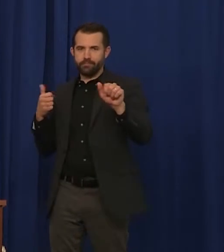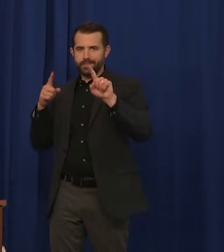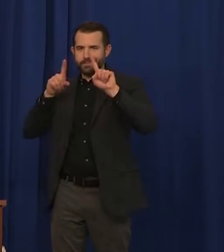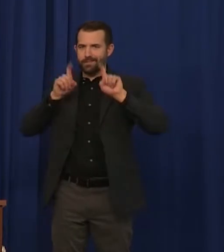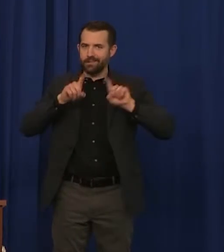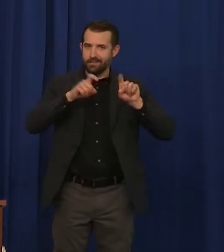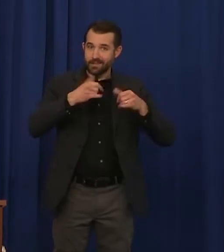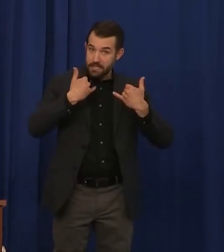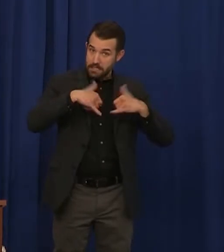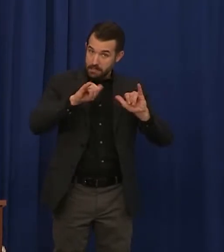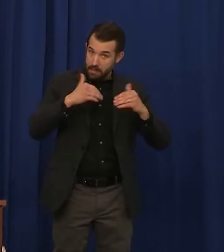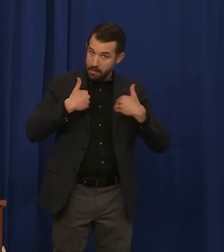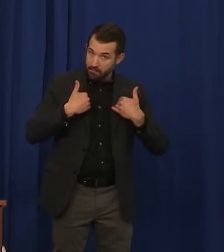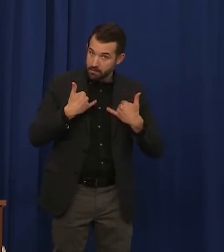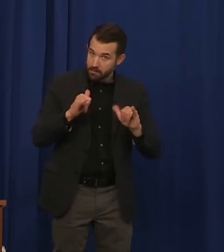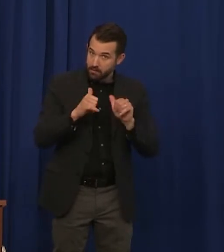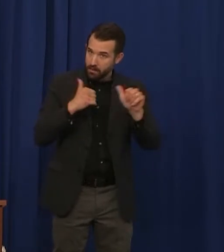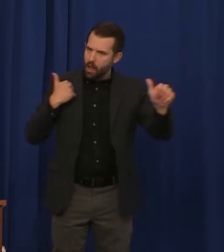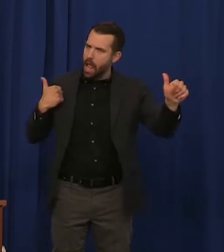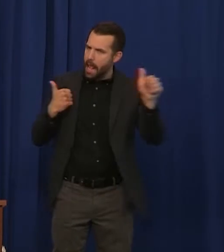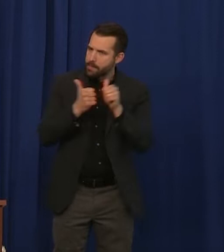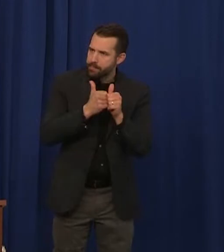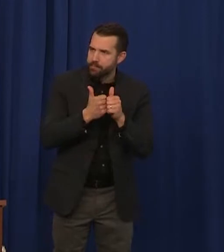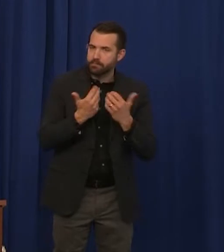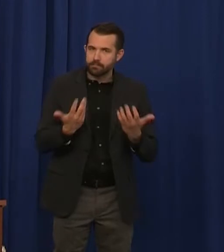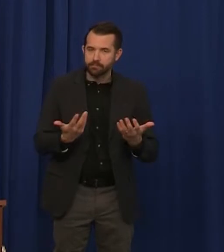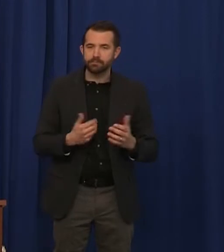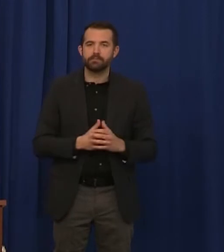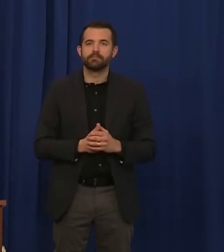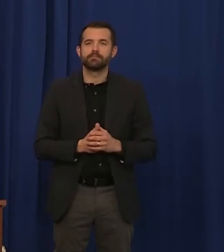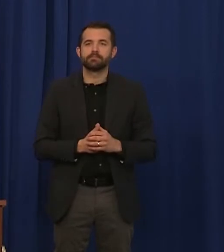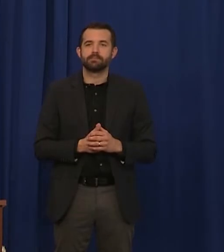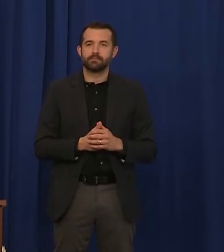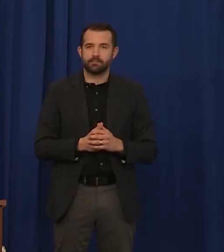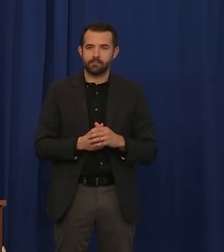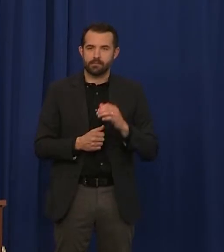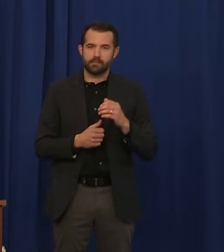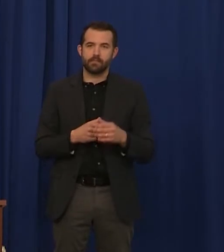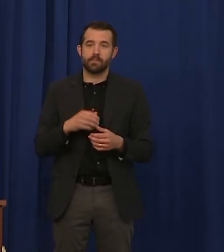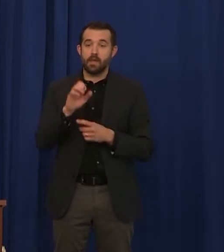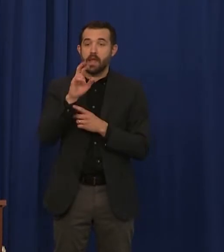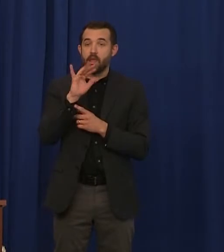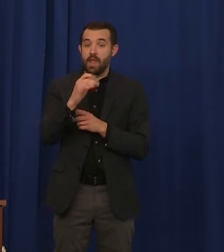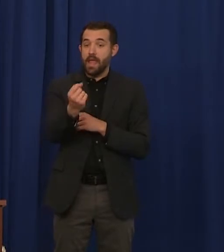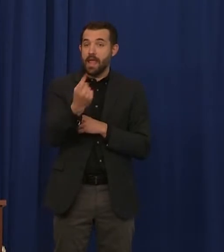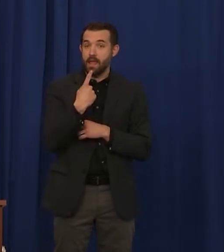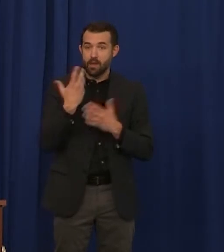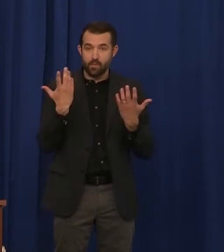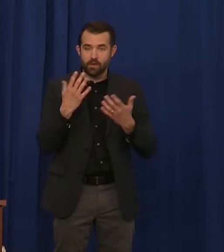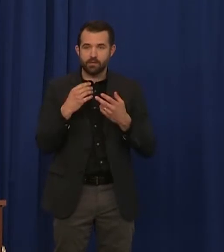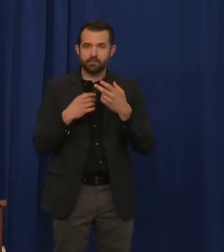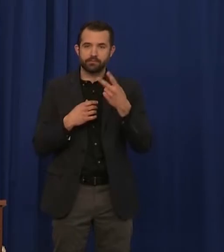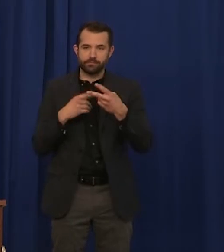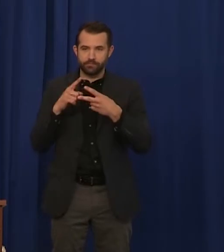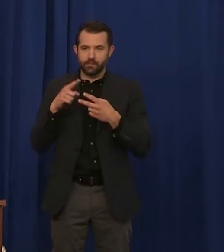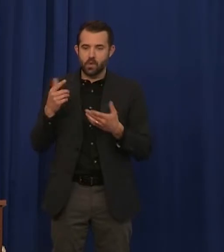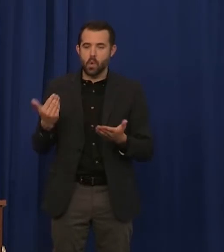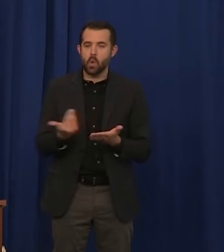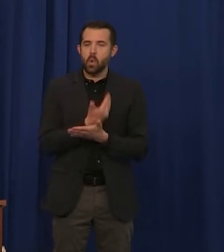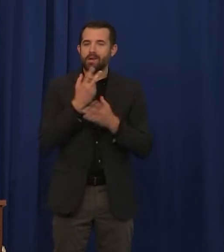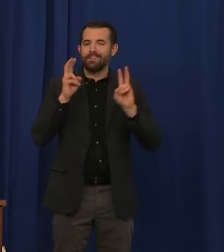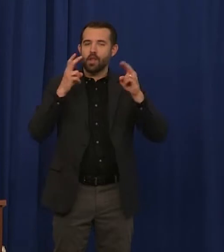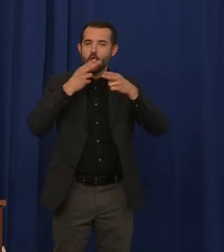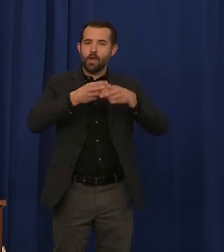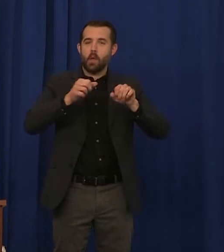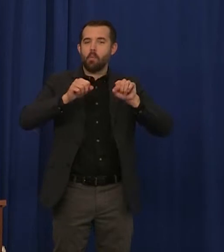still a backlog? Is that an issue? Great. So Eric's first question is about this new category of probable cases.